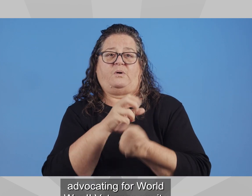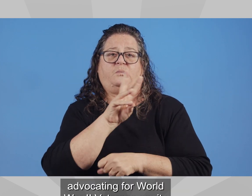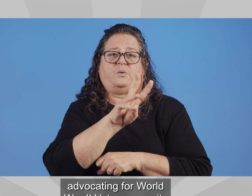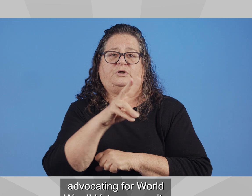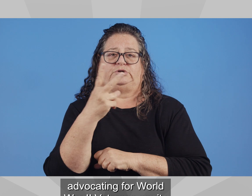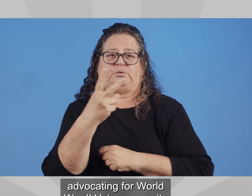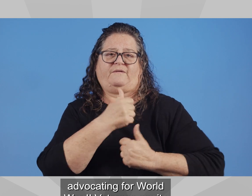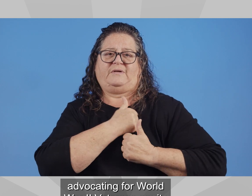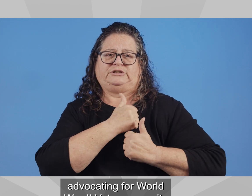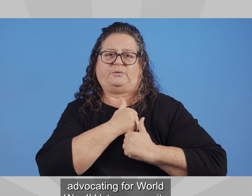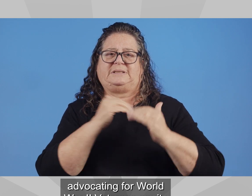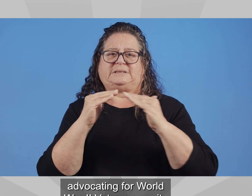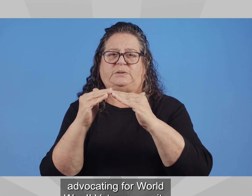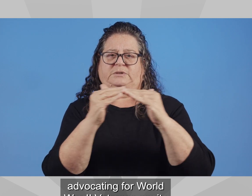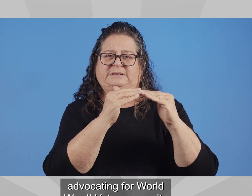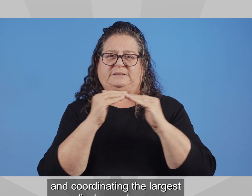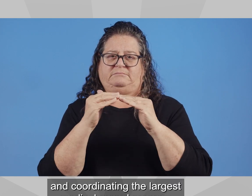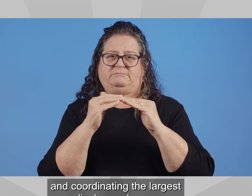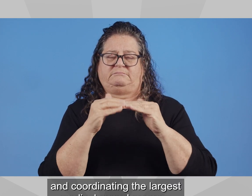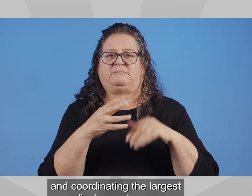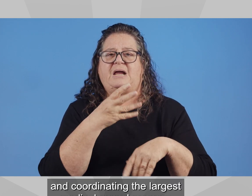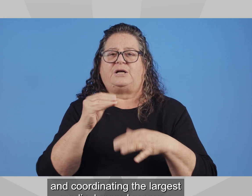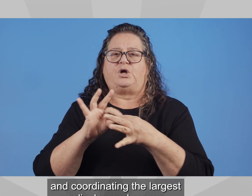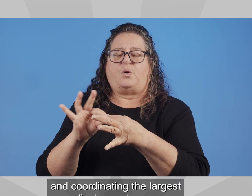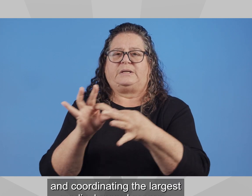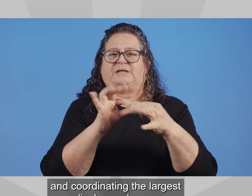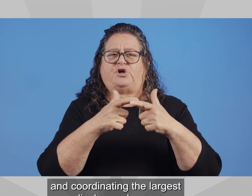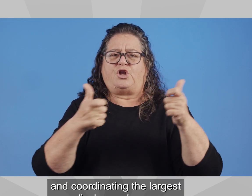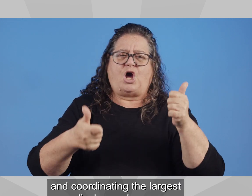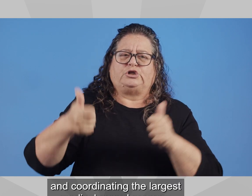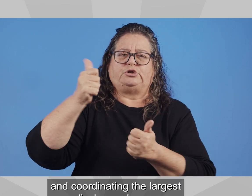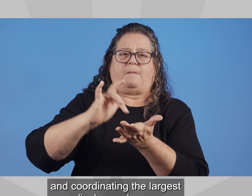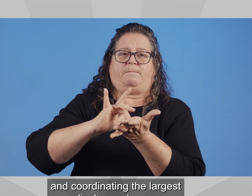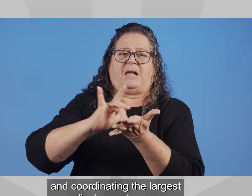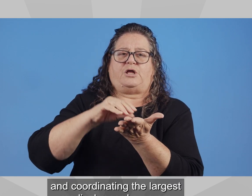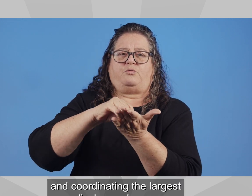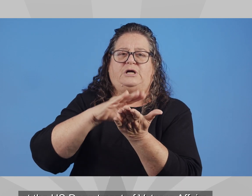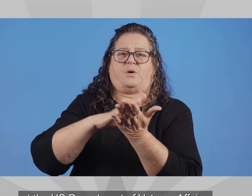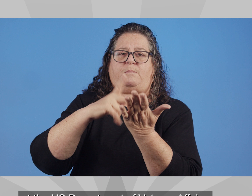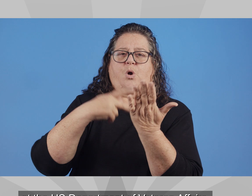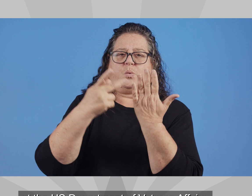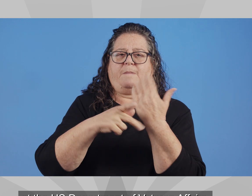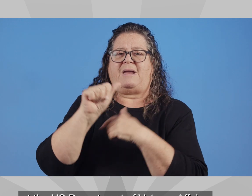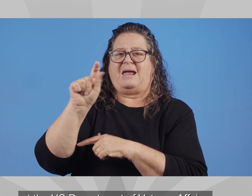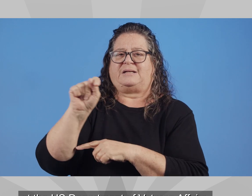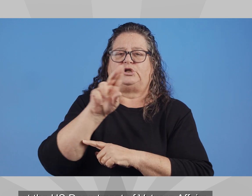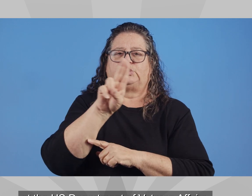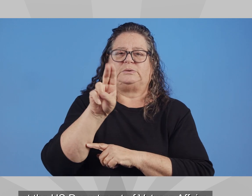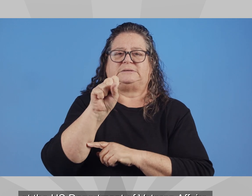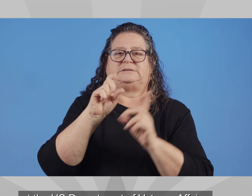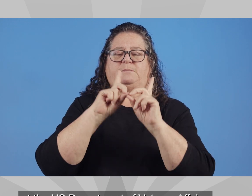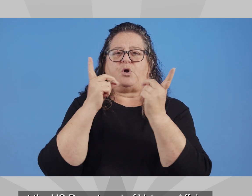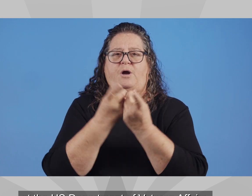World War II veterans' equity, and coordinating the largest medical record program at the U.S. Department